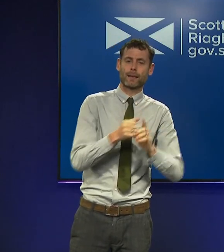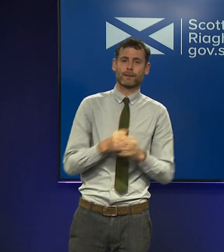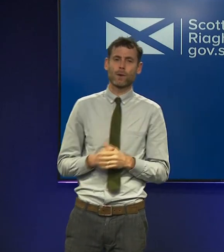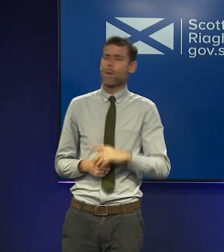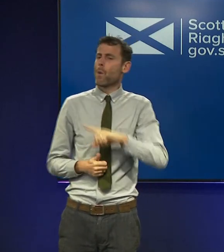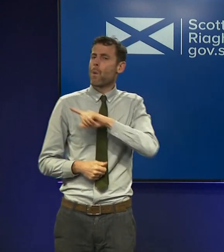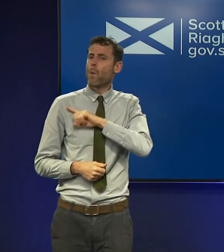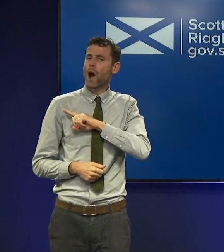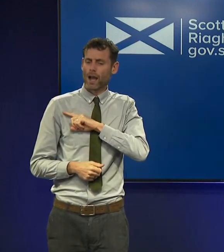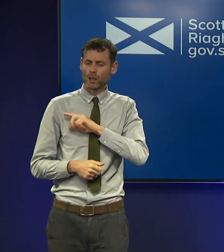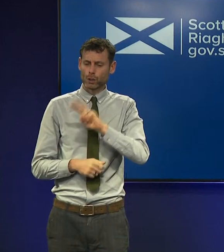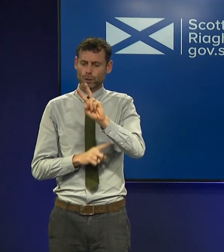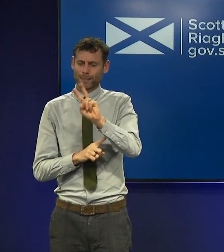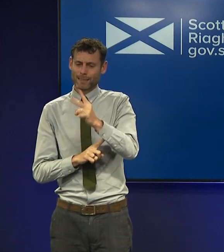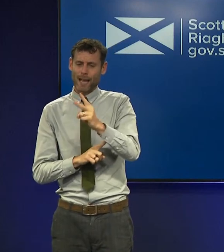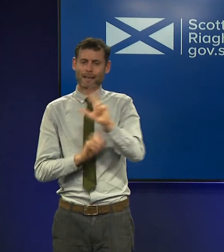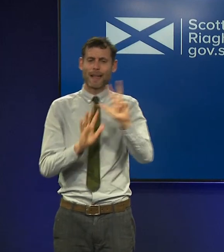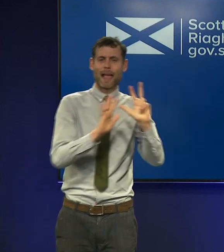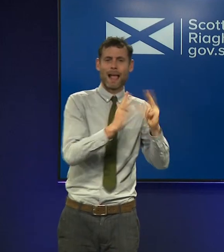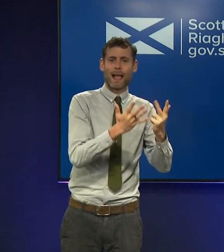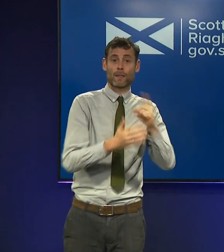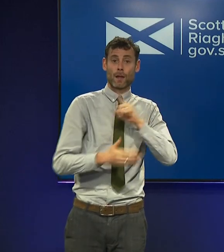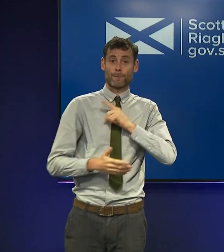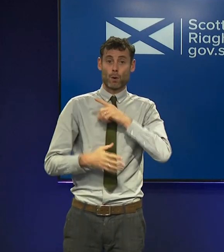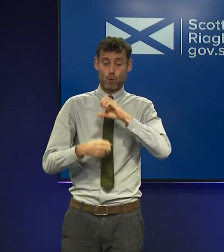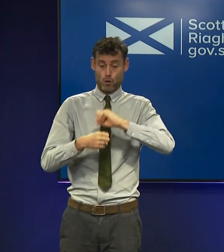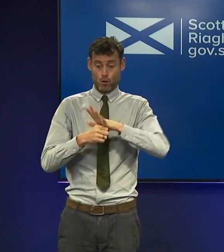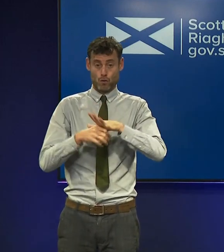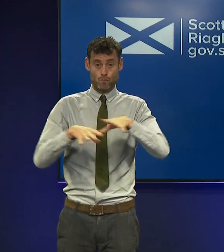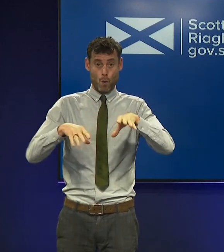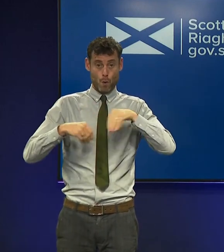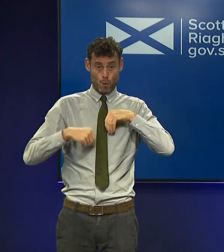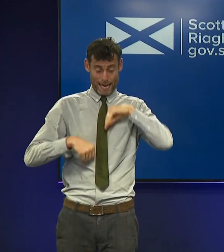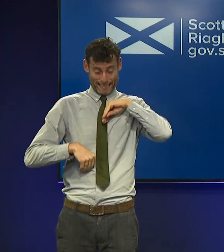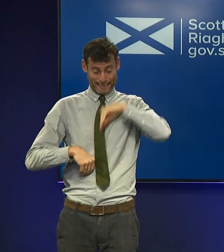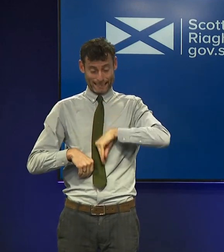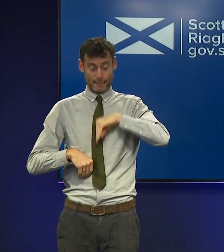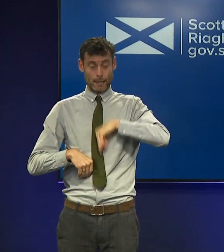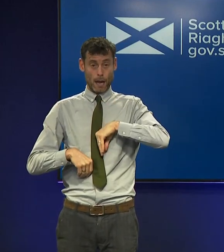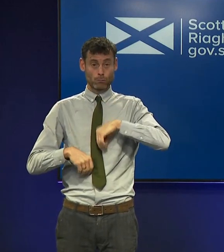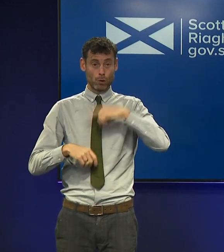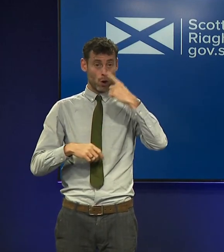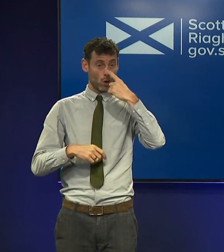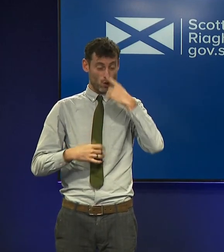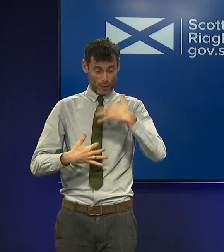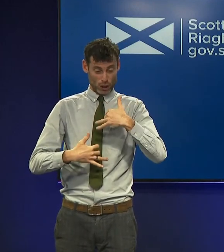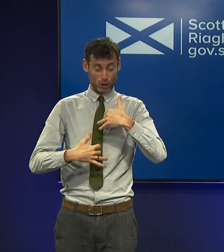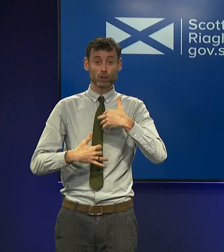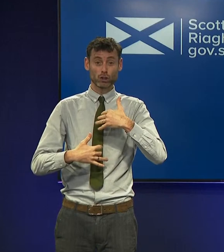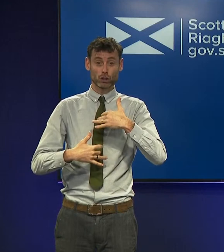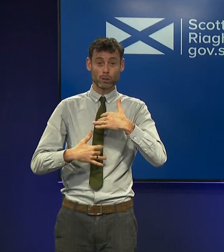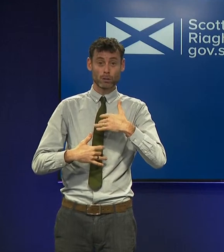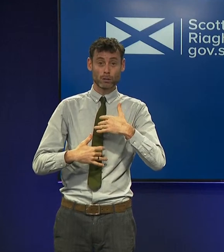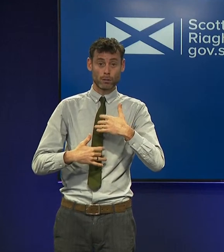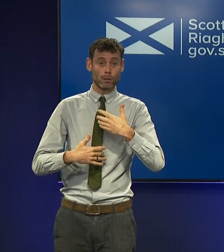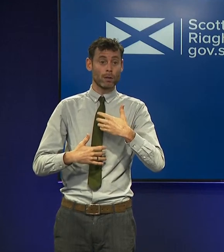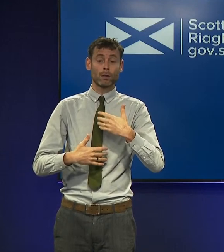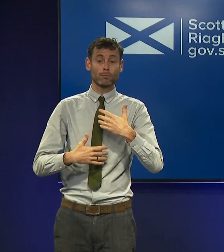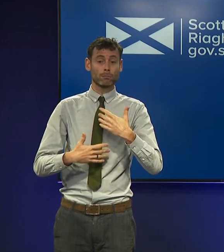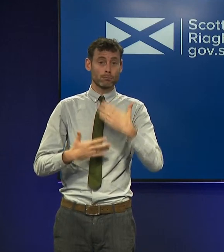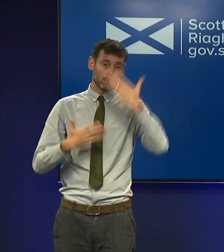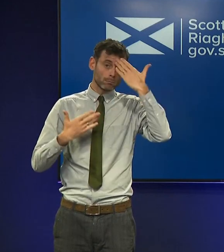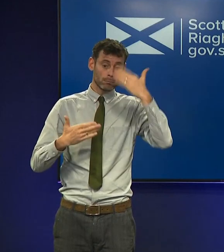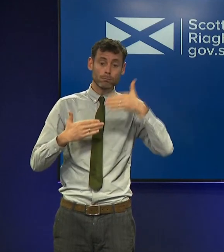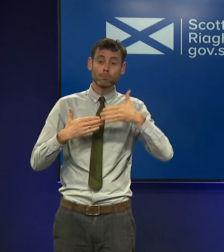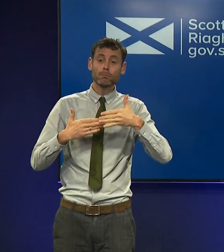is the incubation period of the virus. If you happen to get this virus just before you get on a plane, 2 days later, you